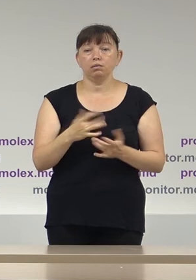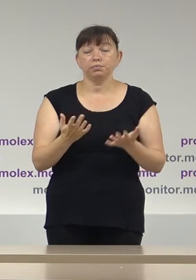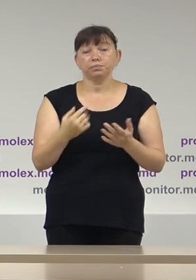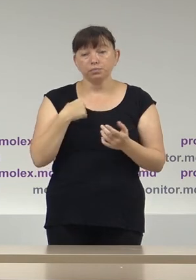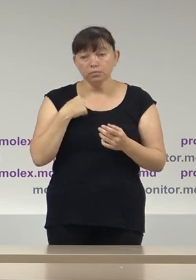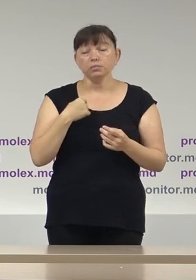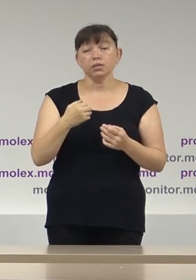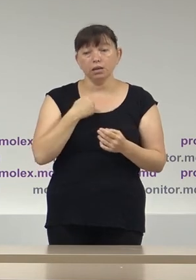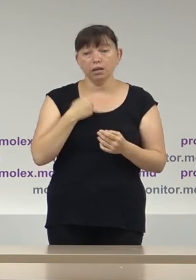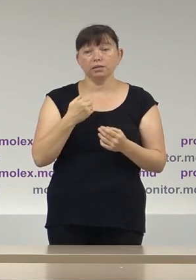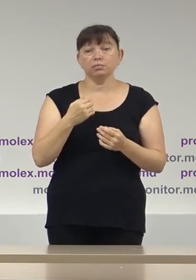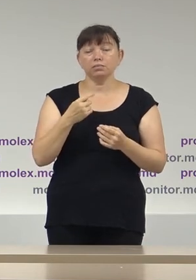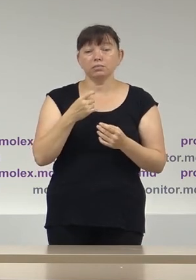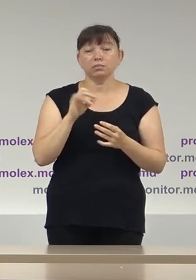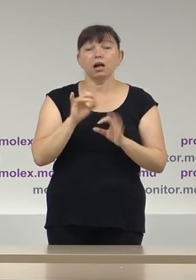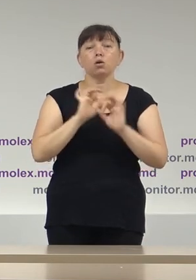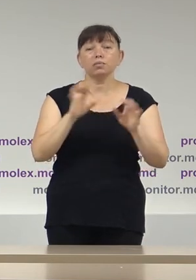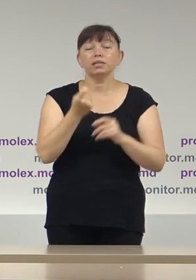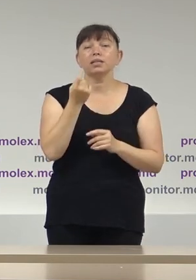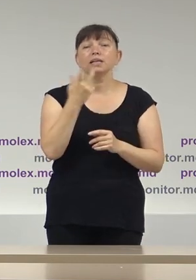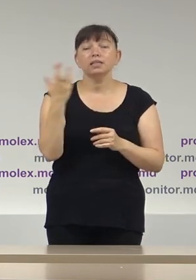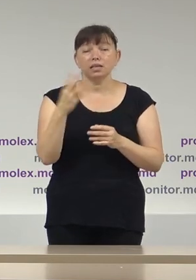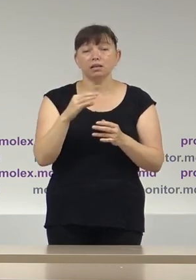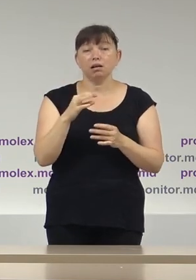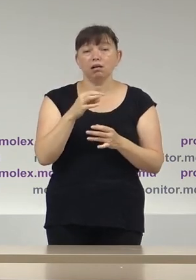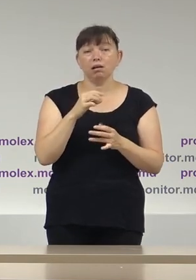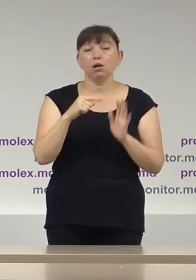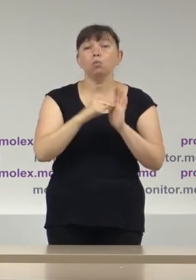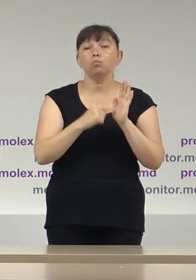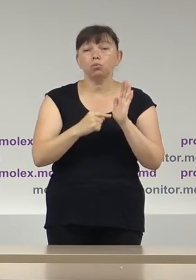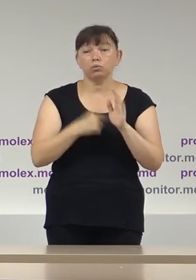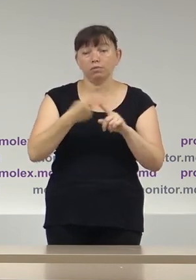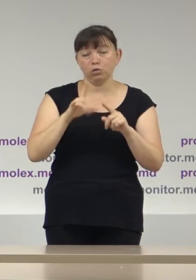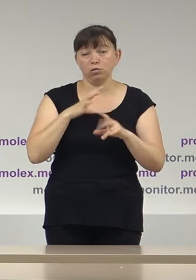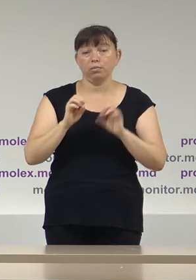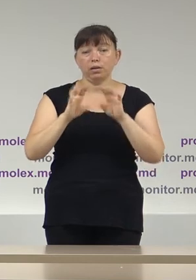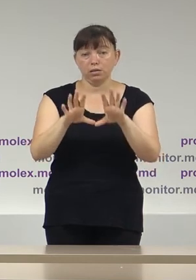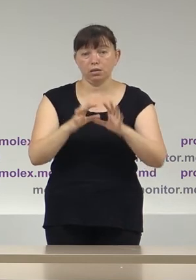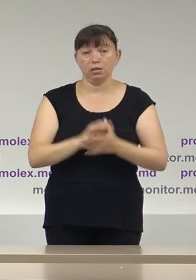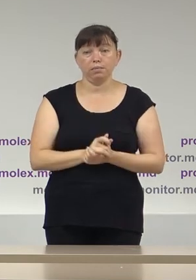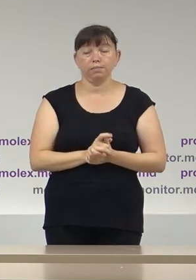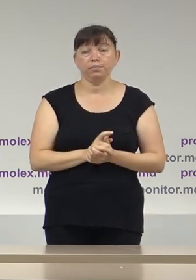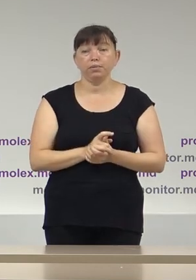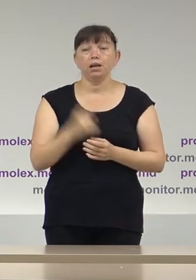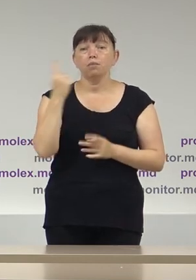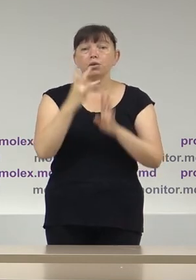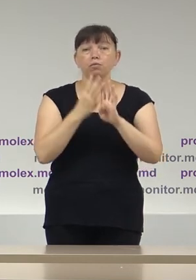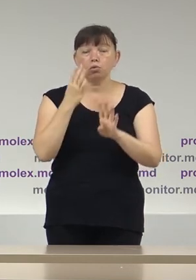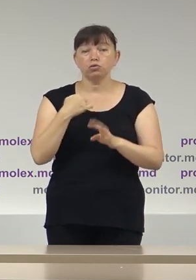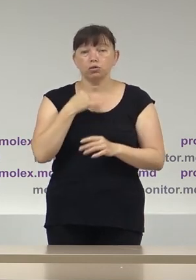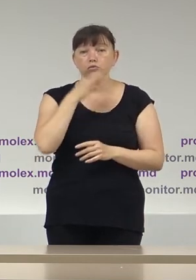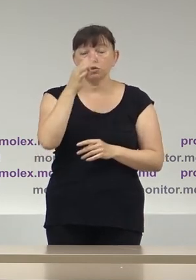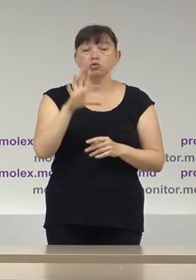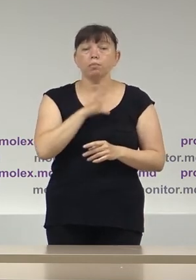reported. And now I would like to mention some of the main findings with regards to the